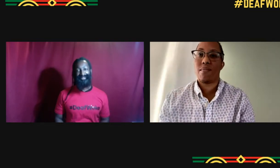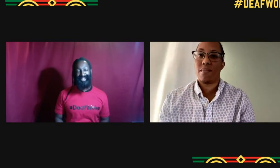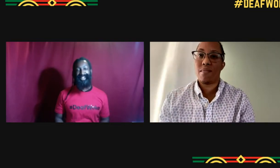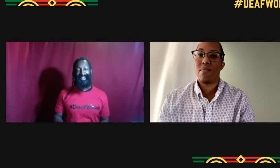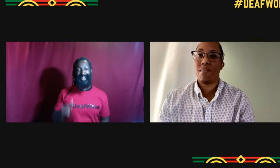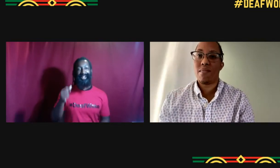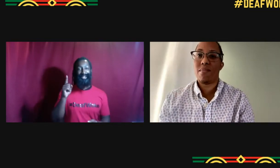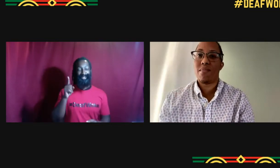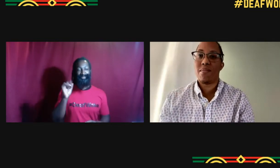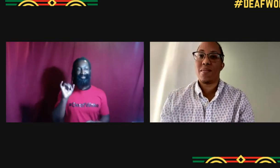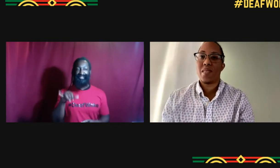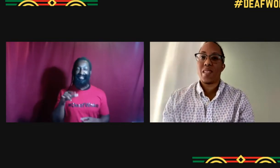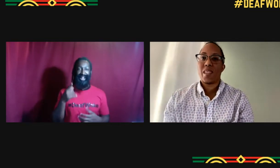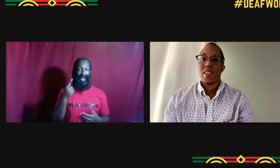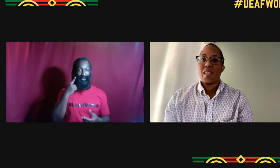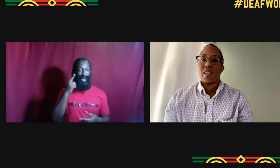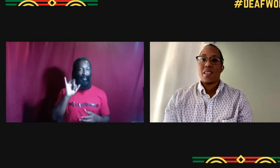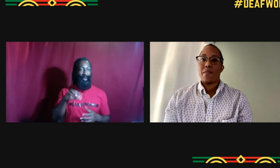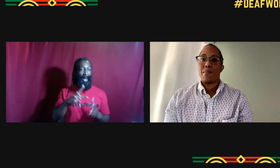forget.